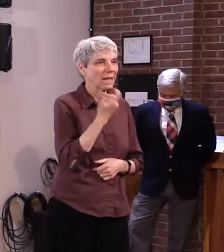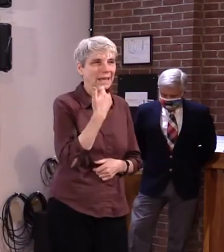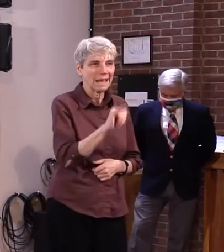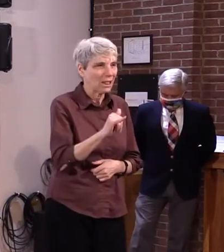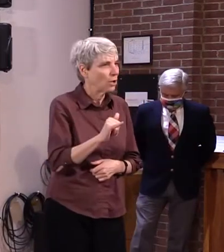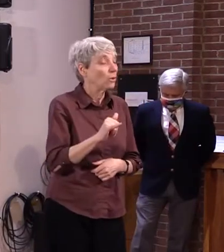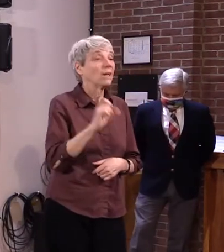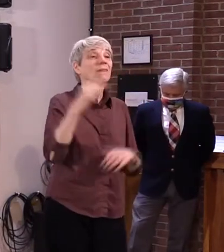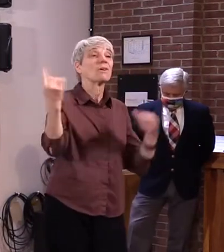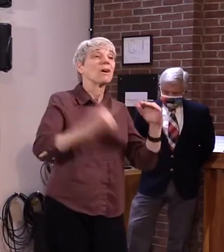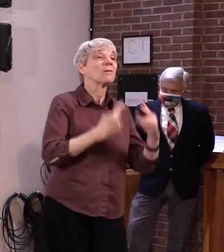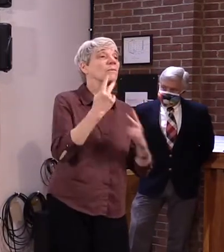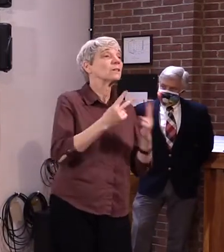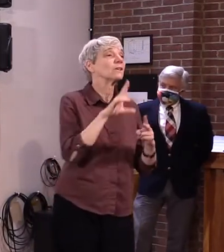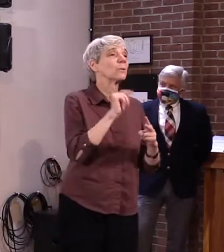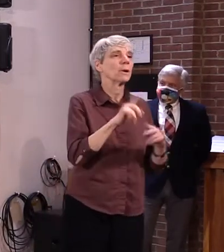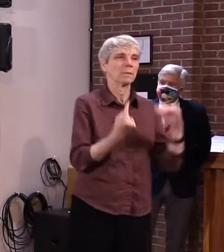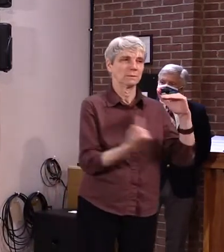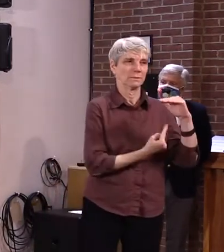Levine.